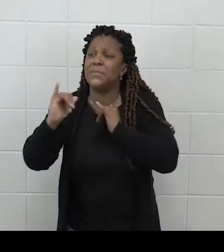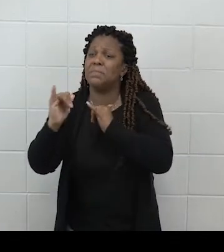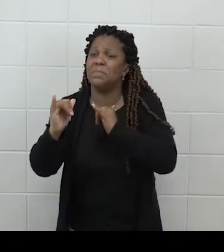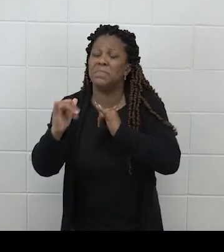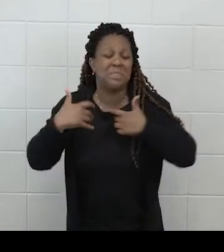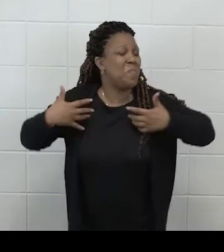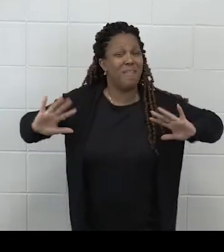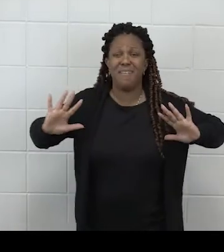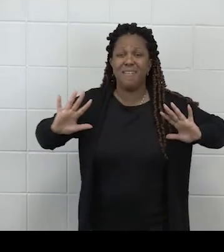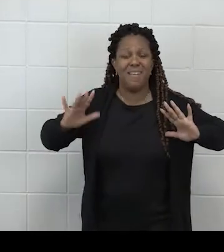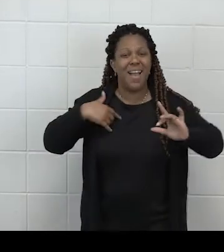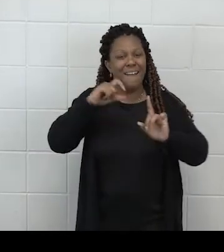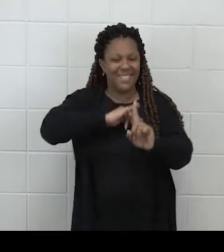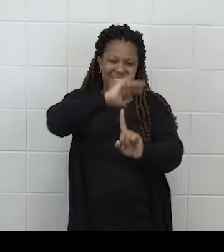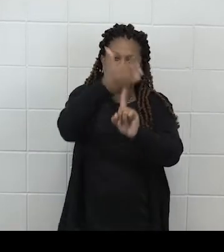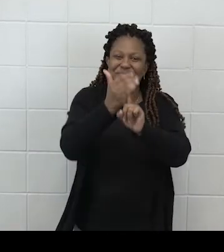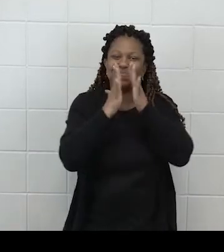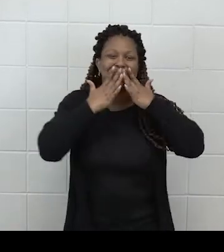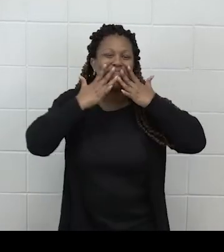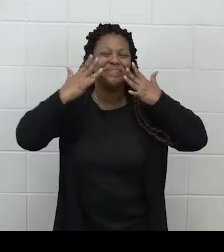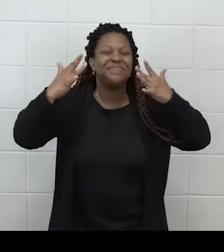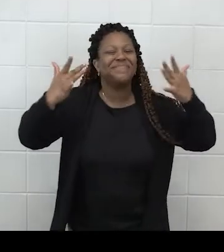are having a really hard time just